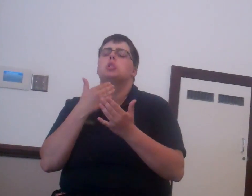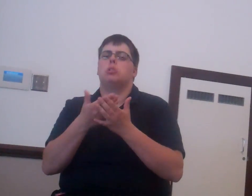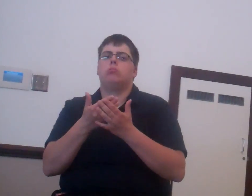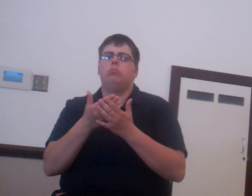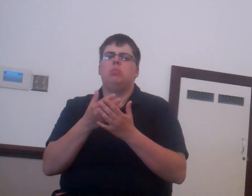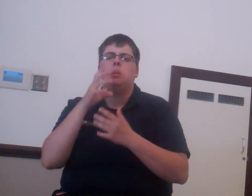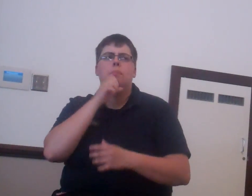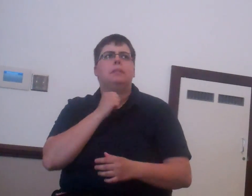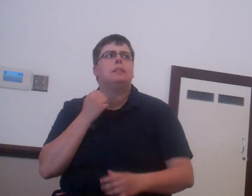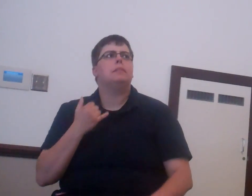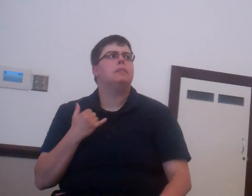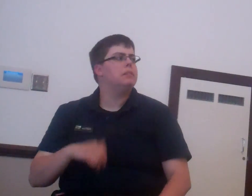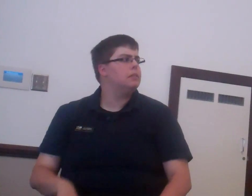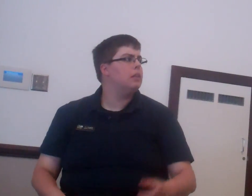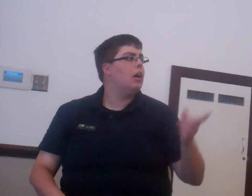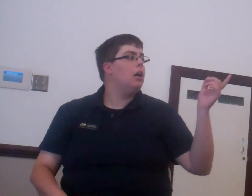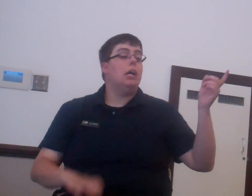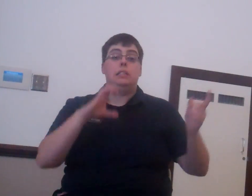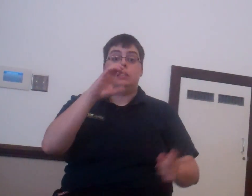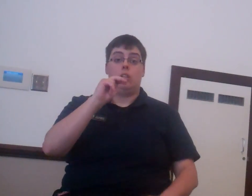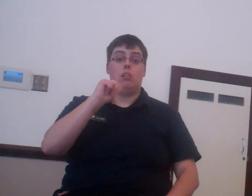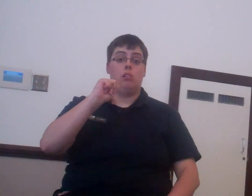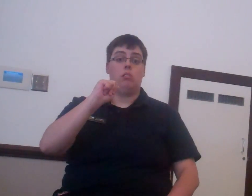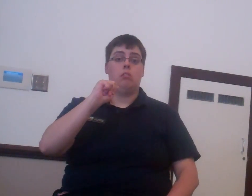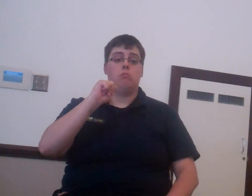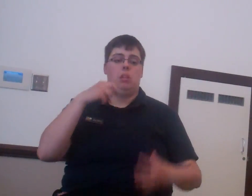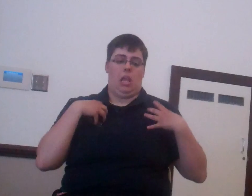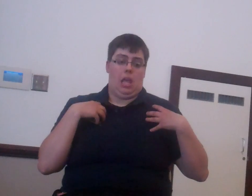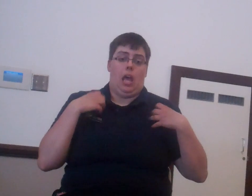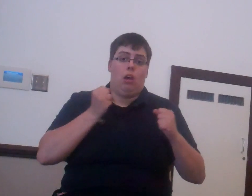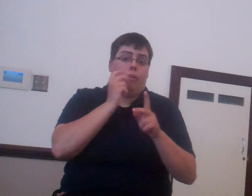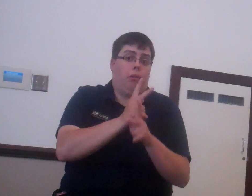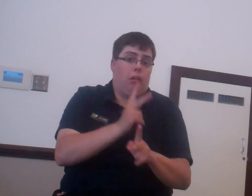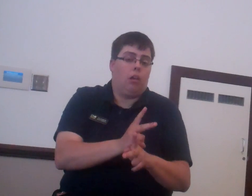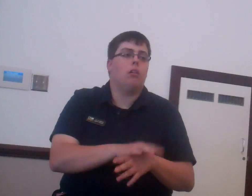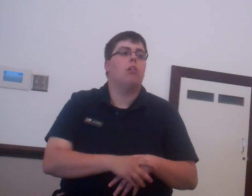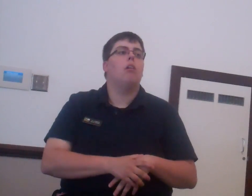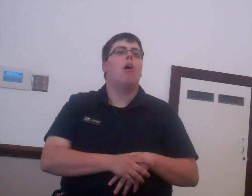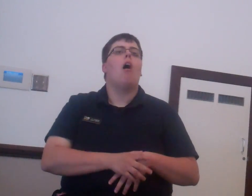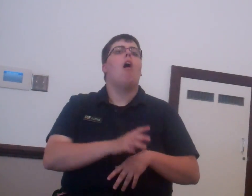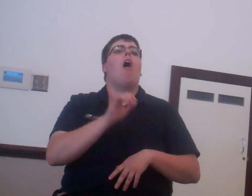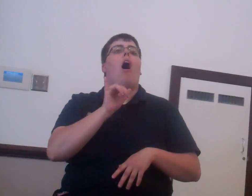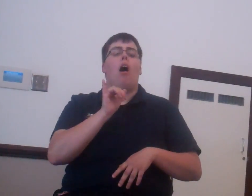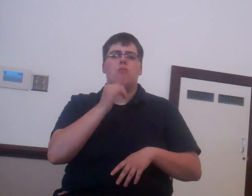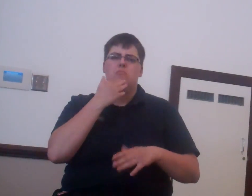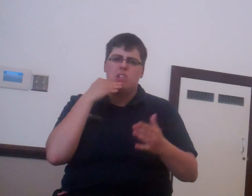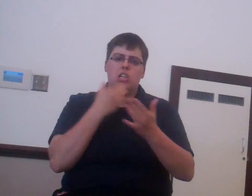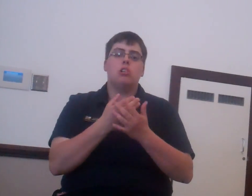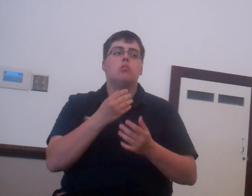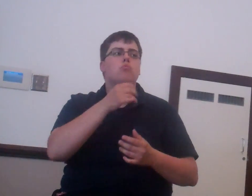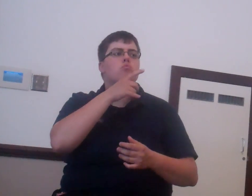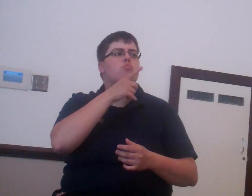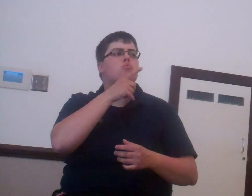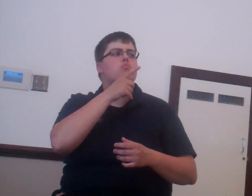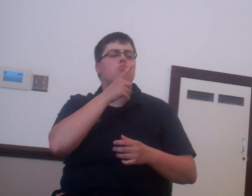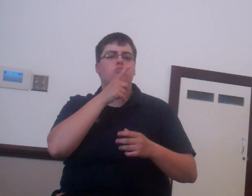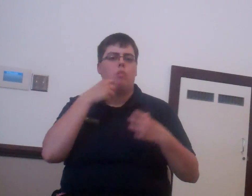Yeah. CNA, healthcare. Oh yeah, healthcare. Anybody? Healthcare field? Good, good,